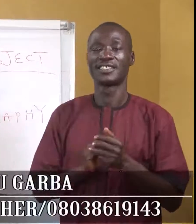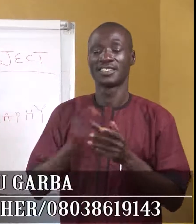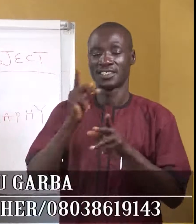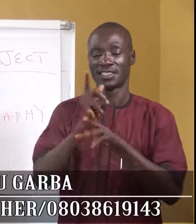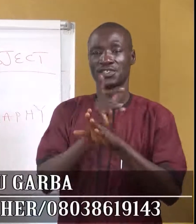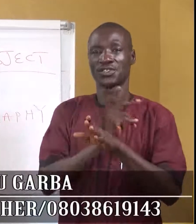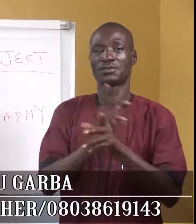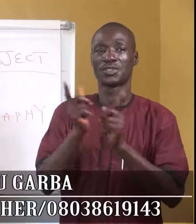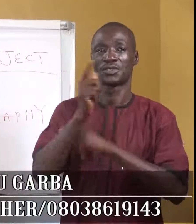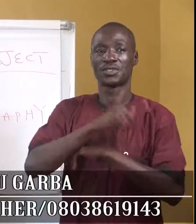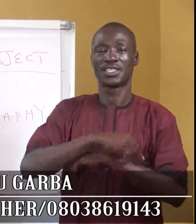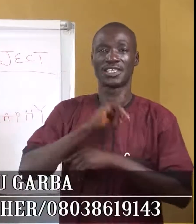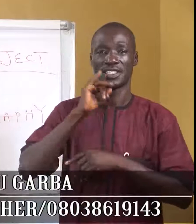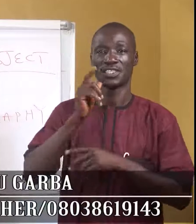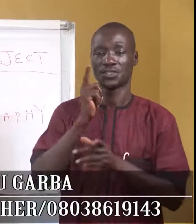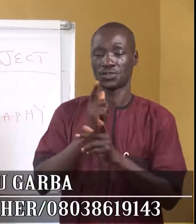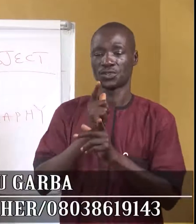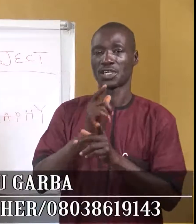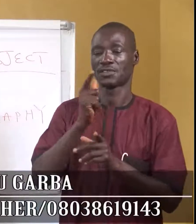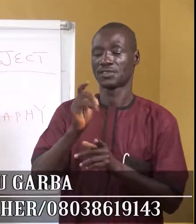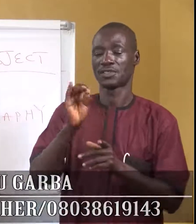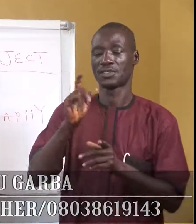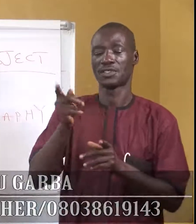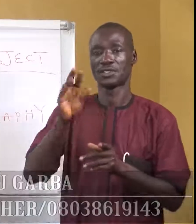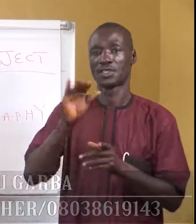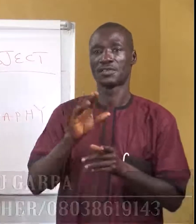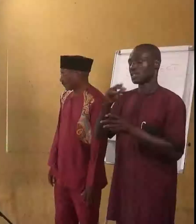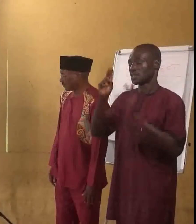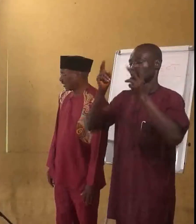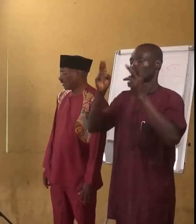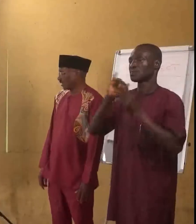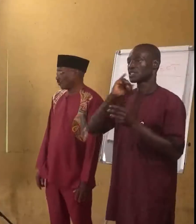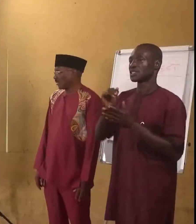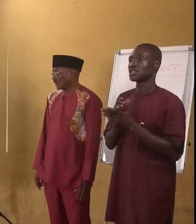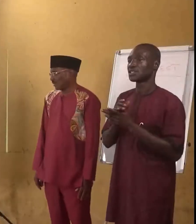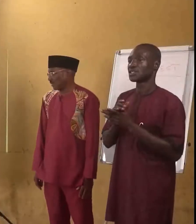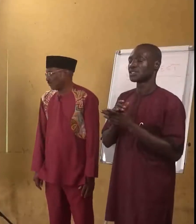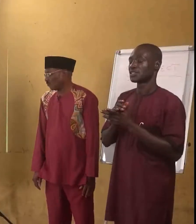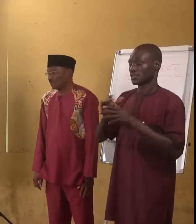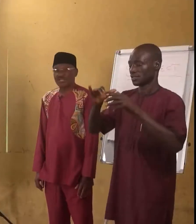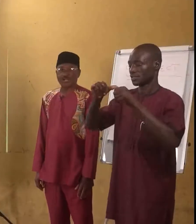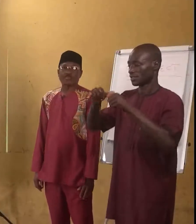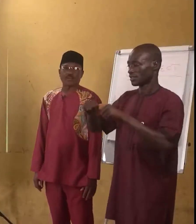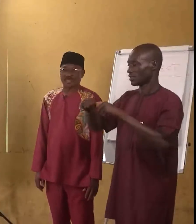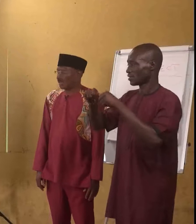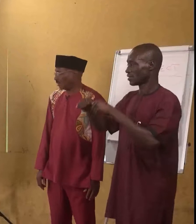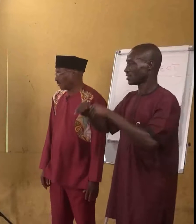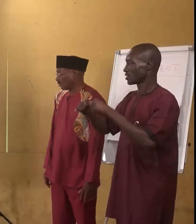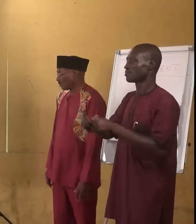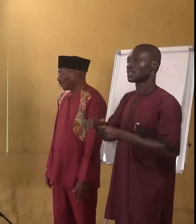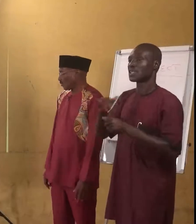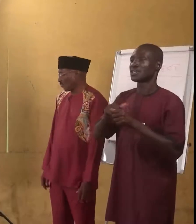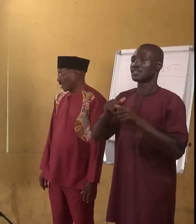subject for today is geography, and the topic is settlement, but the subtopic